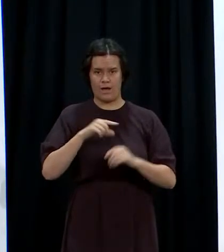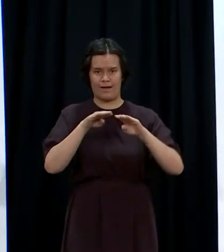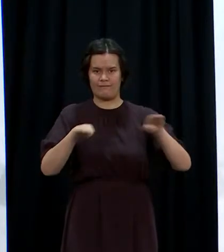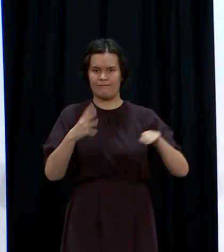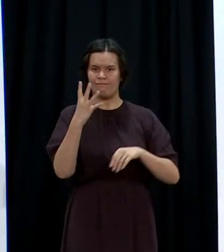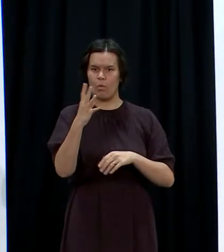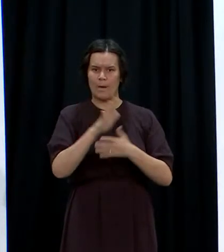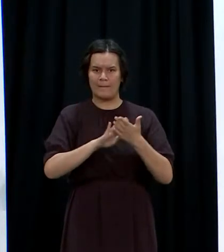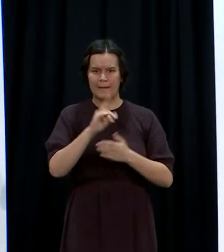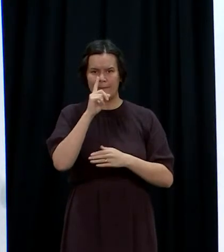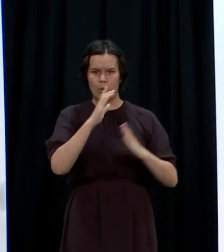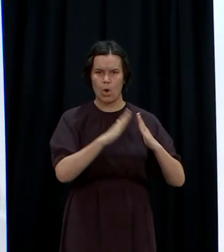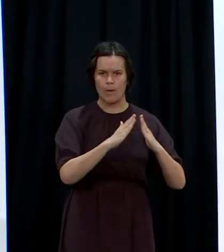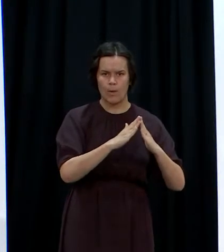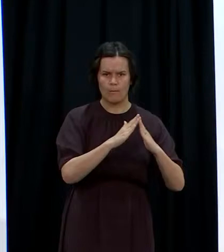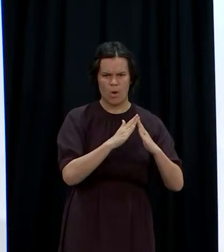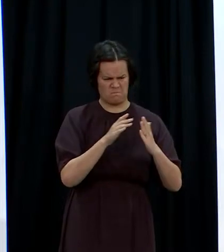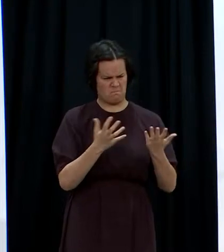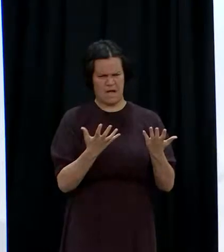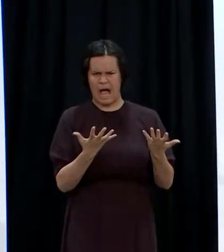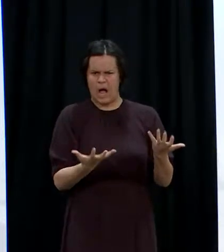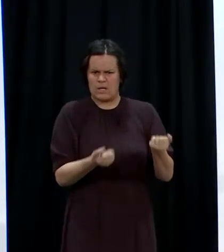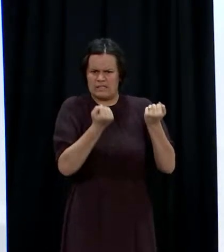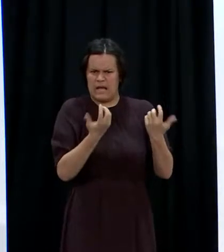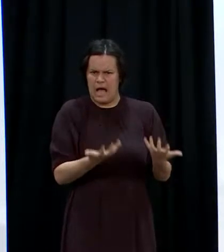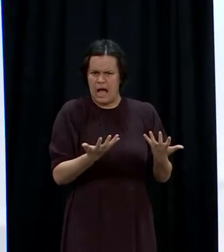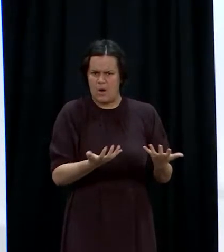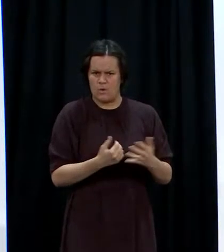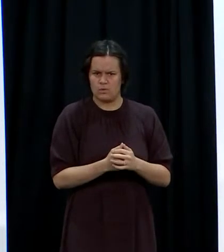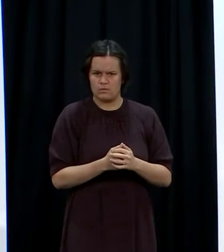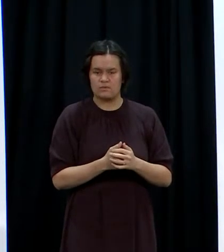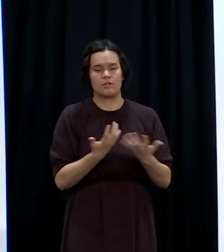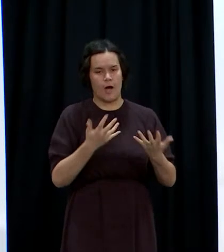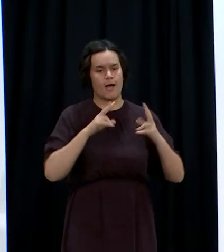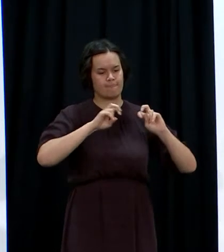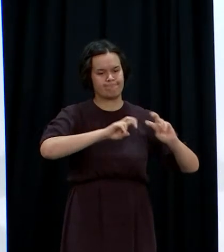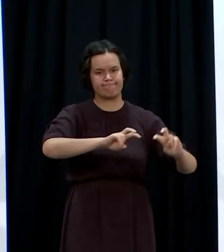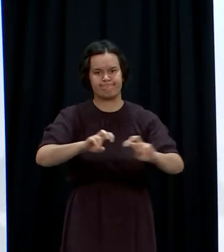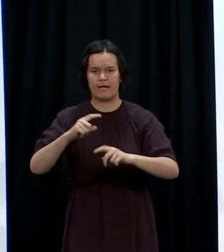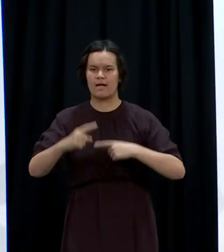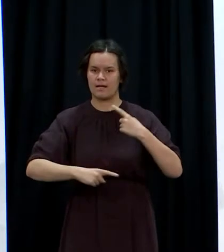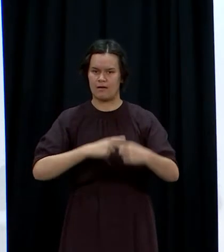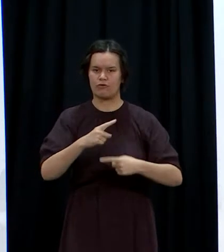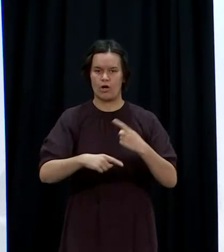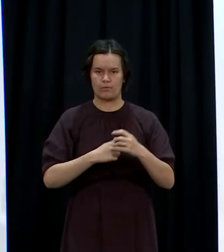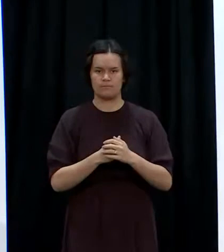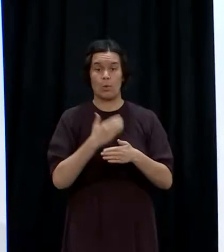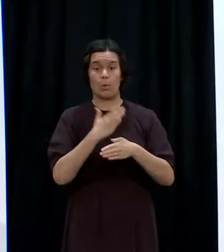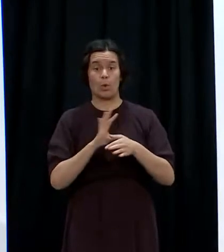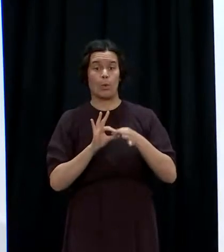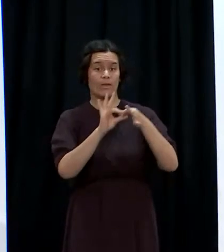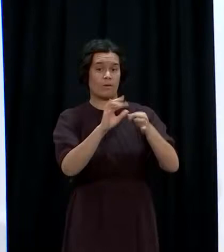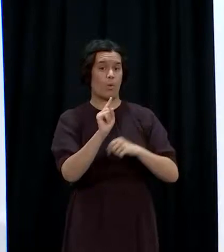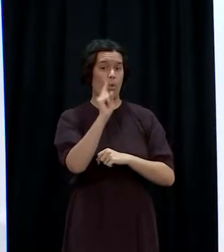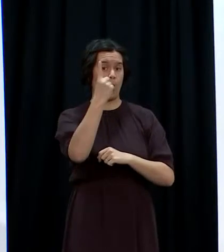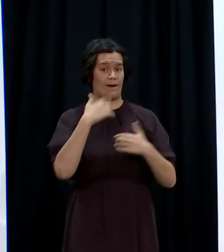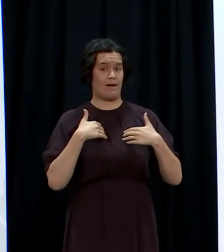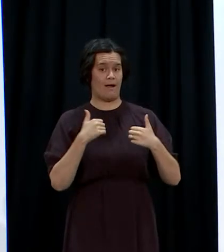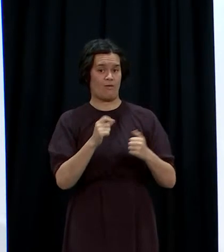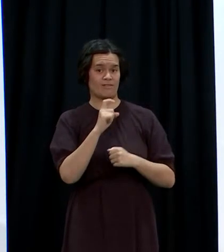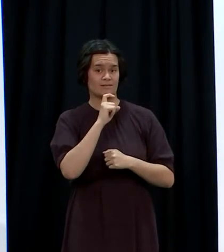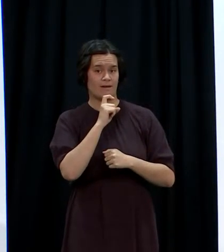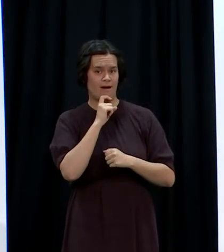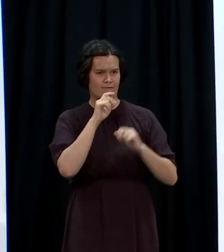location or person. We're continuing to work closely with Auckland Regional Public Health to investigate fully any unlinked